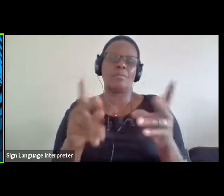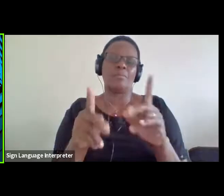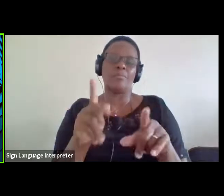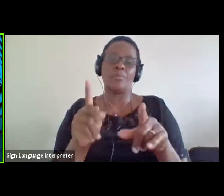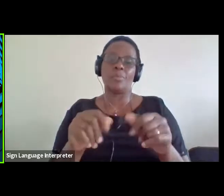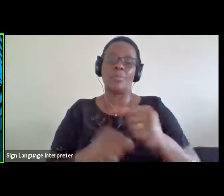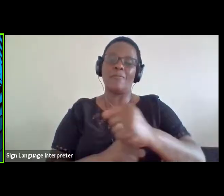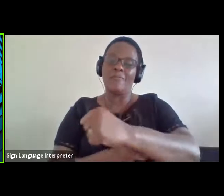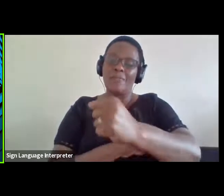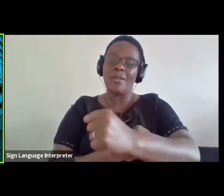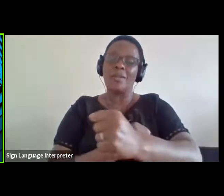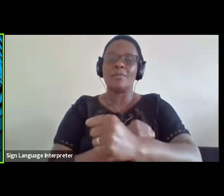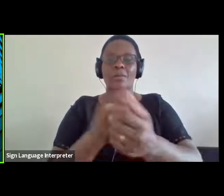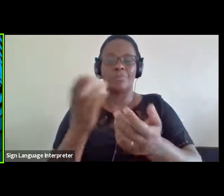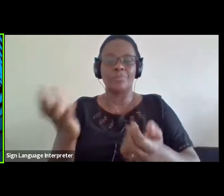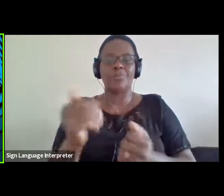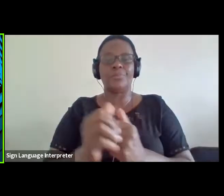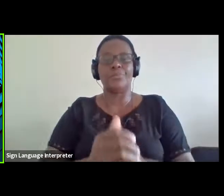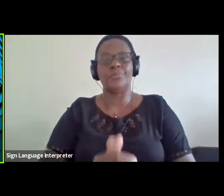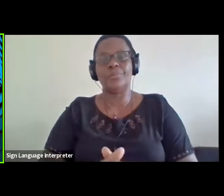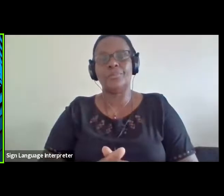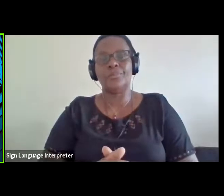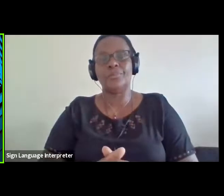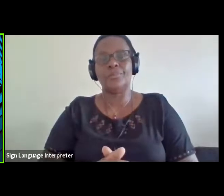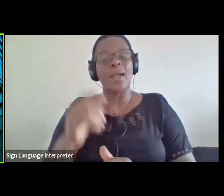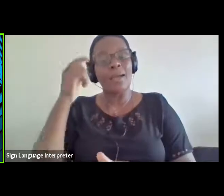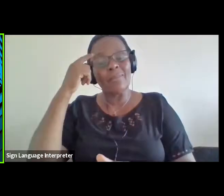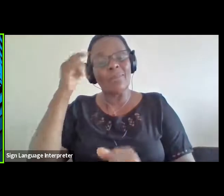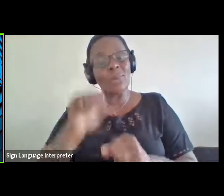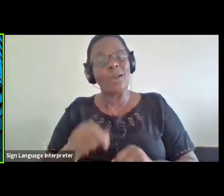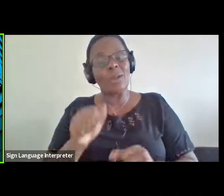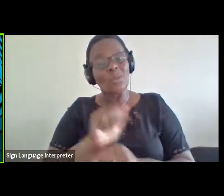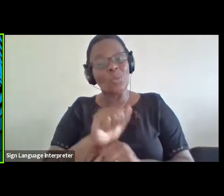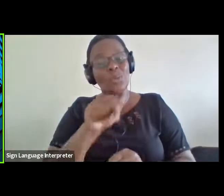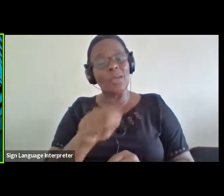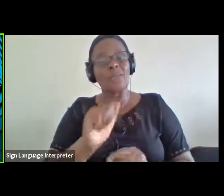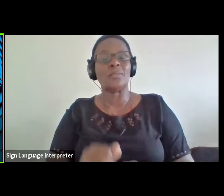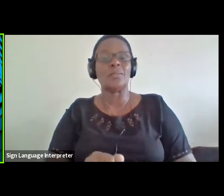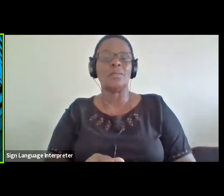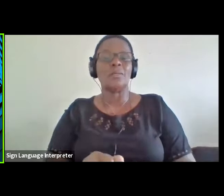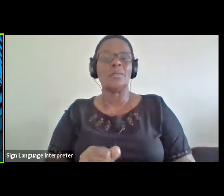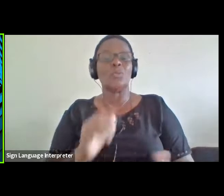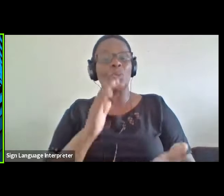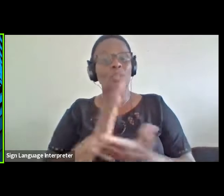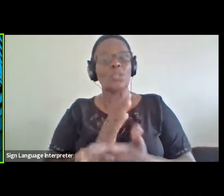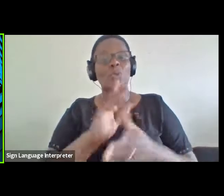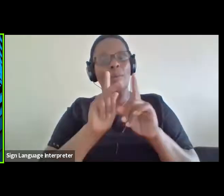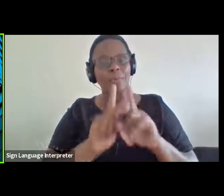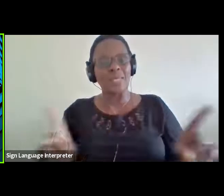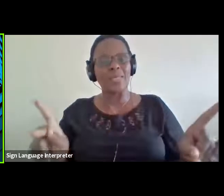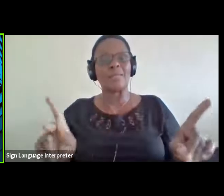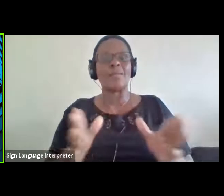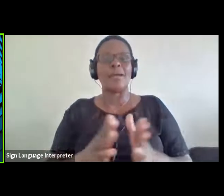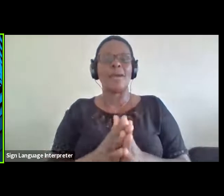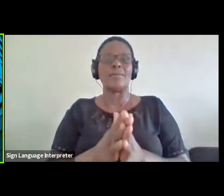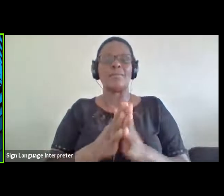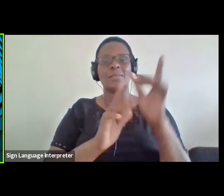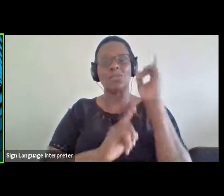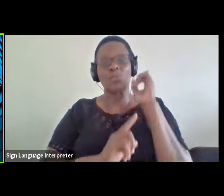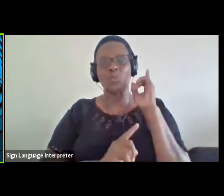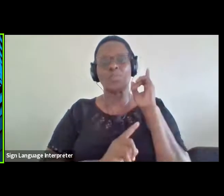about. And that's what I think we can do, particularly for ensuring peace and security in cyberspace, by calling on